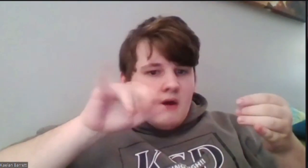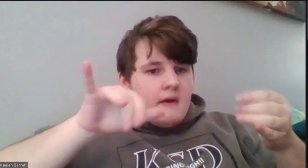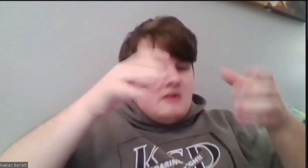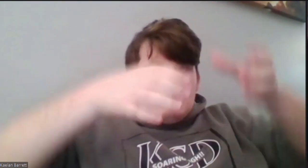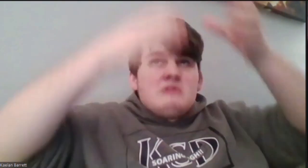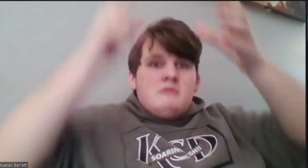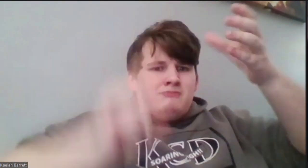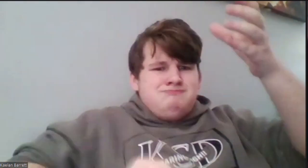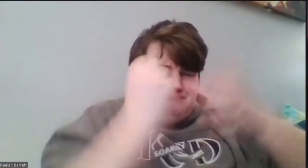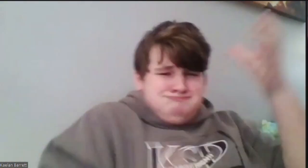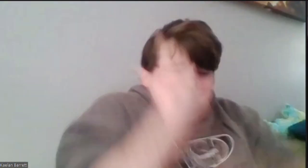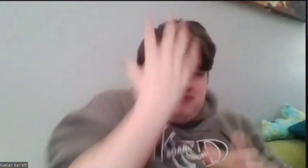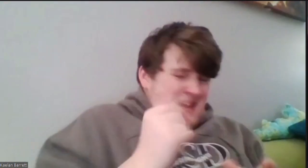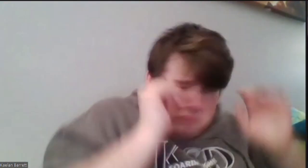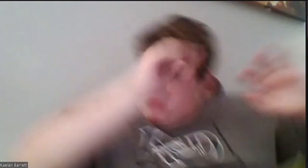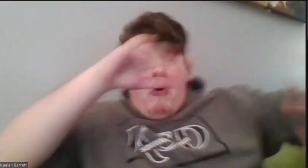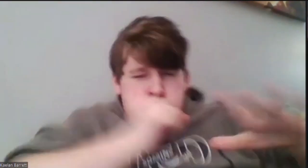have. Through the chimneys.